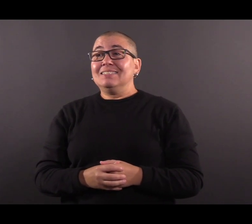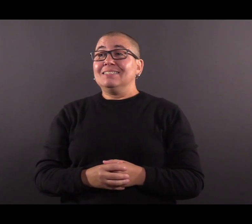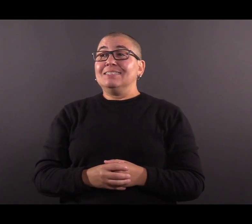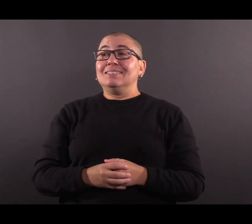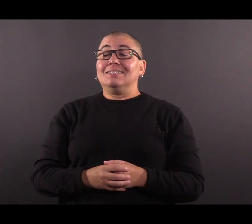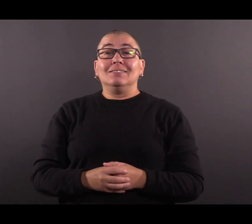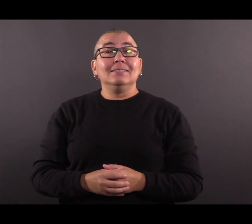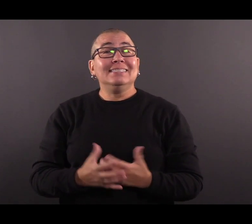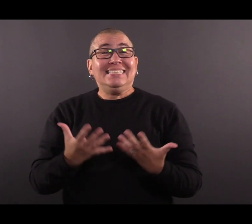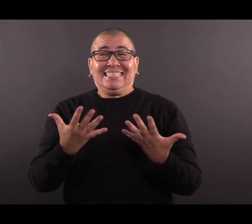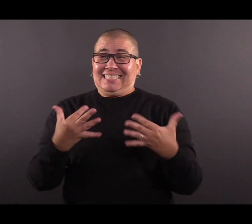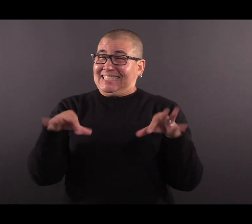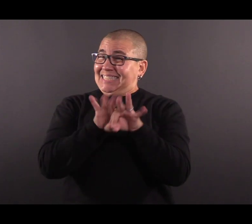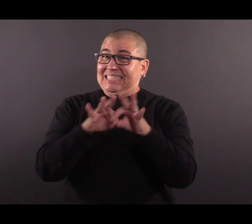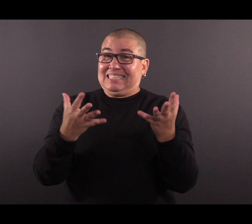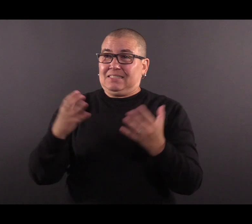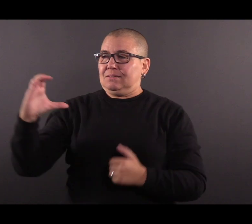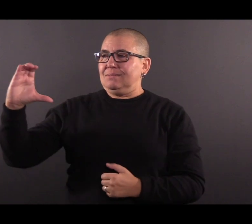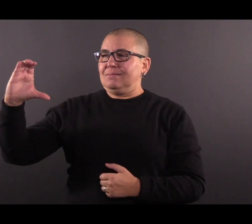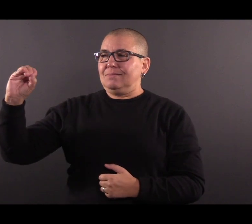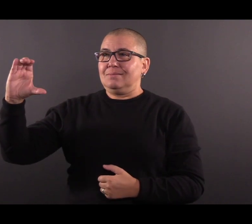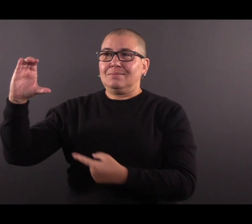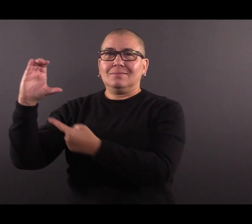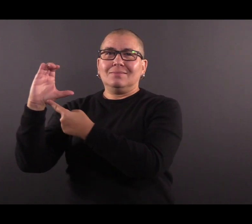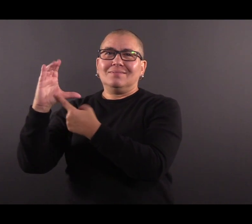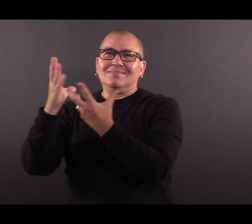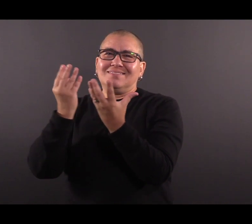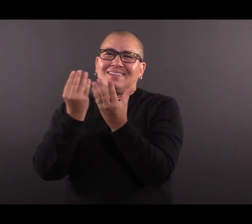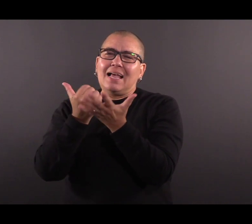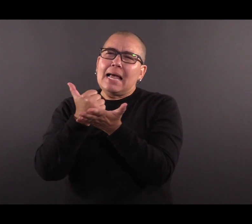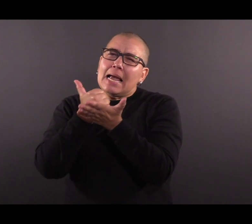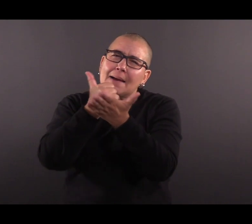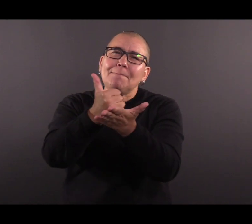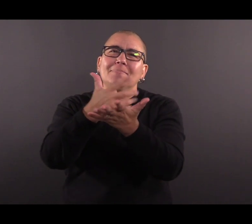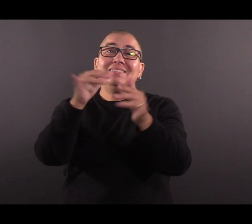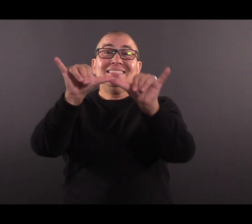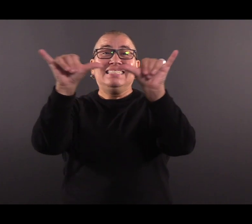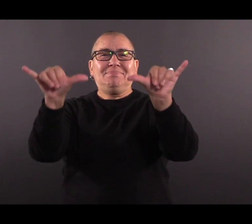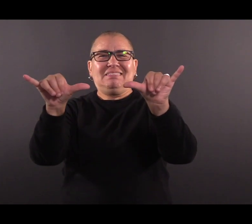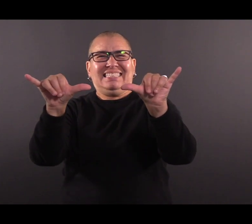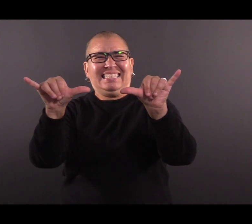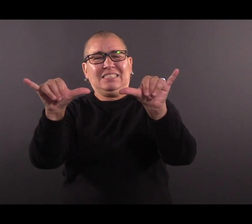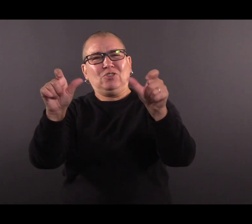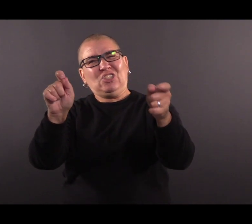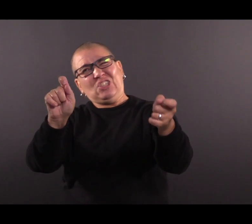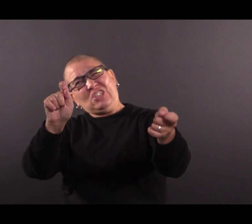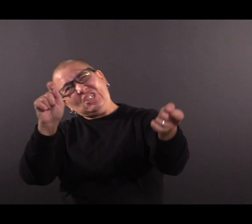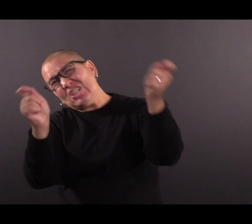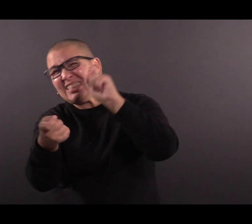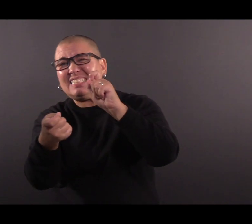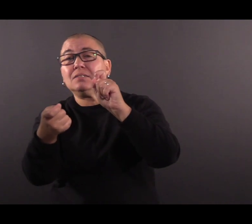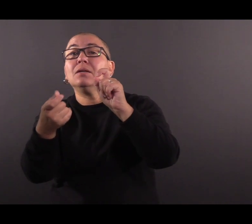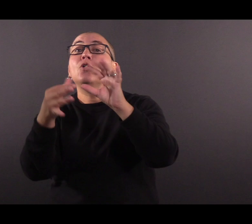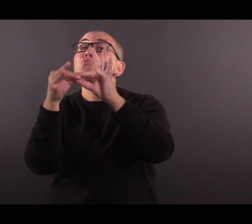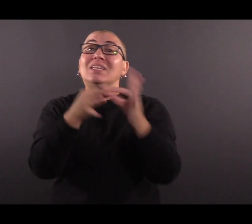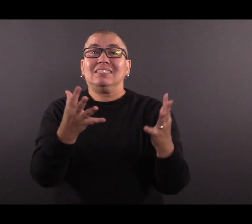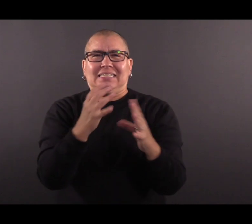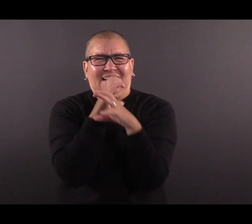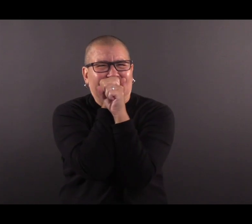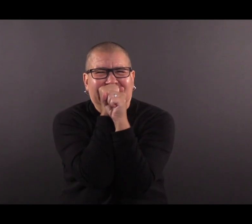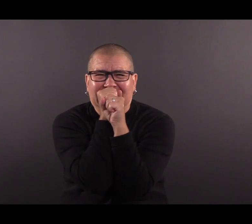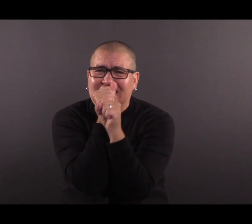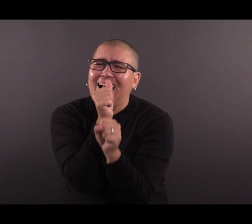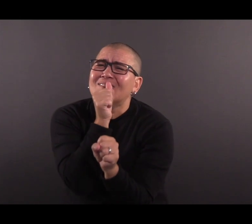Perhaps most importantly, COC funding can help facilitate system reform regarding survivor confidentiality.